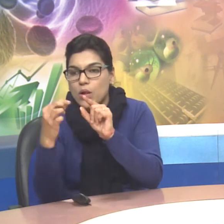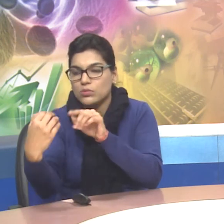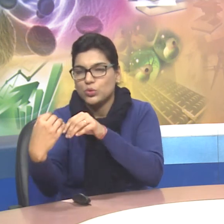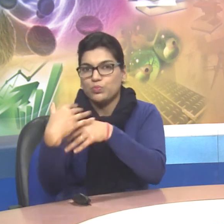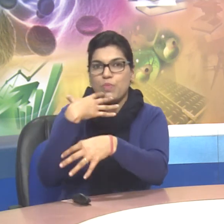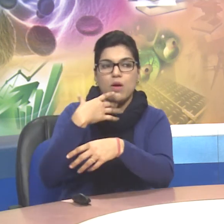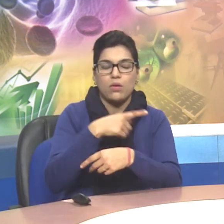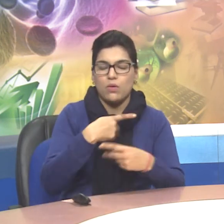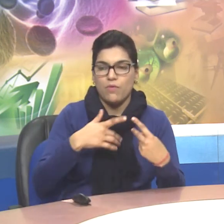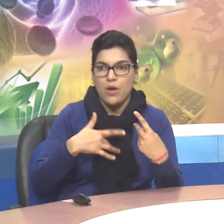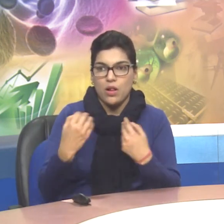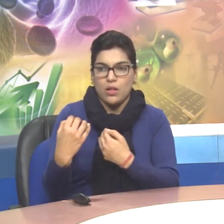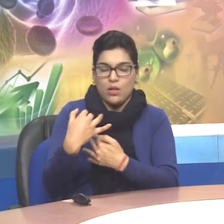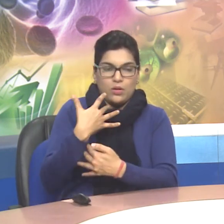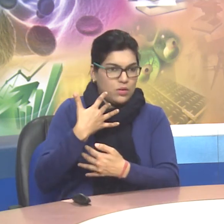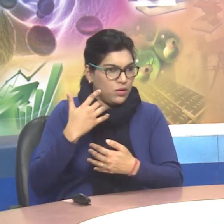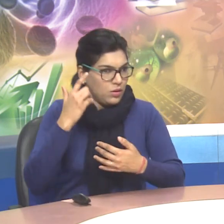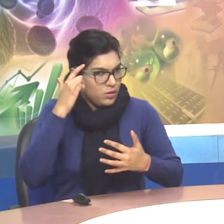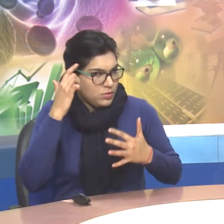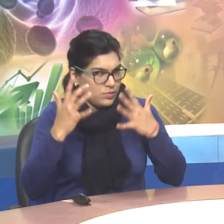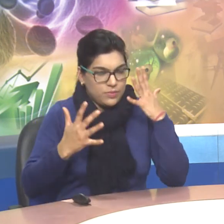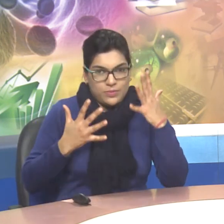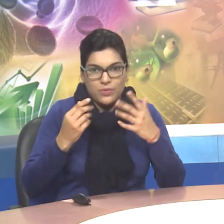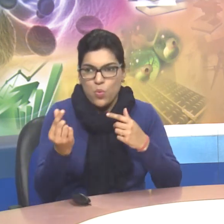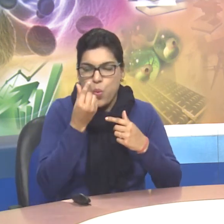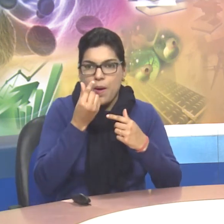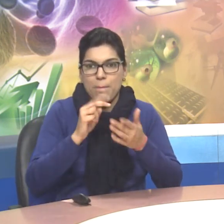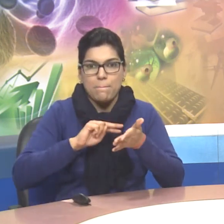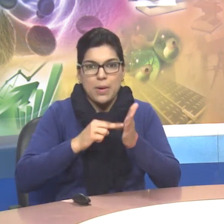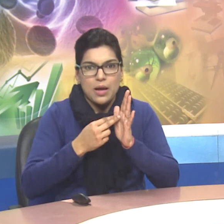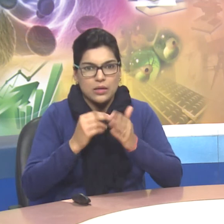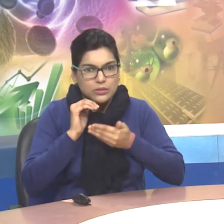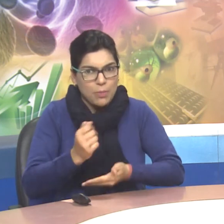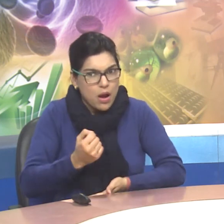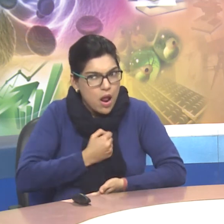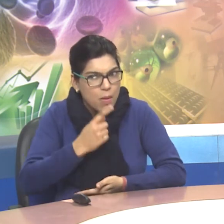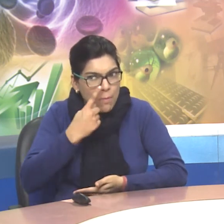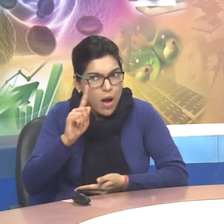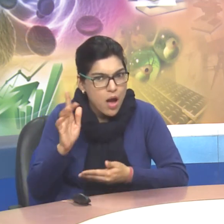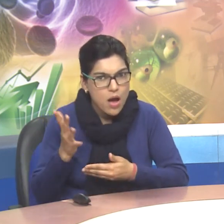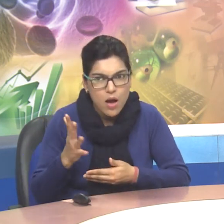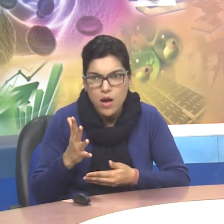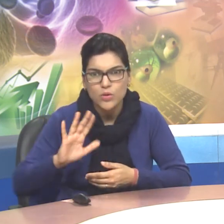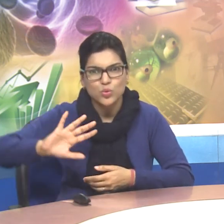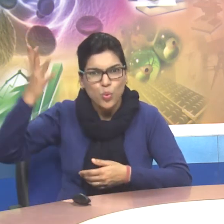Like Aunt Premla's poisoned words, my arms hung